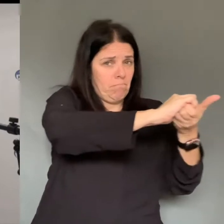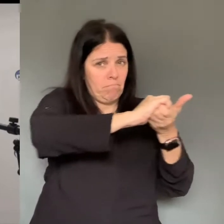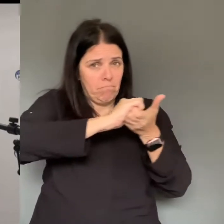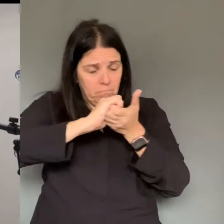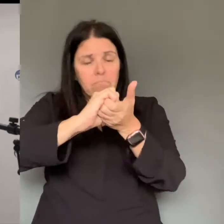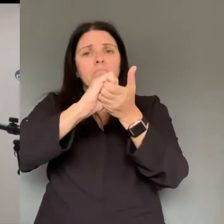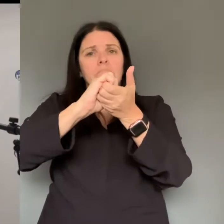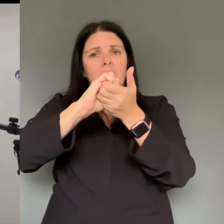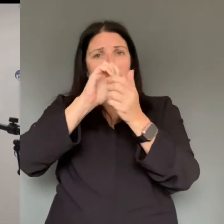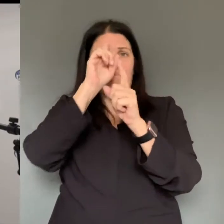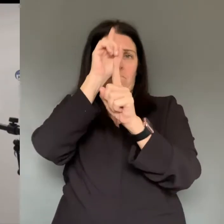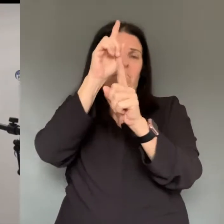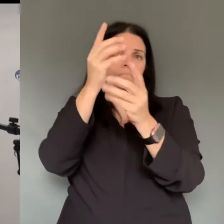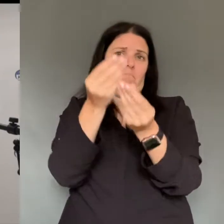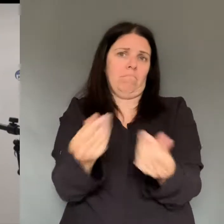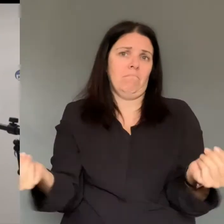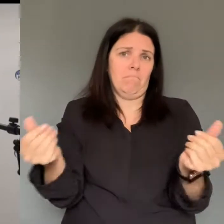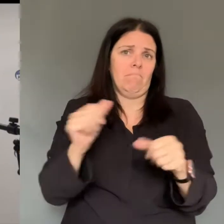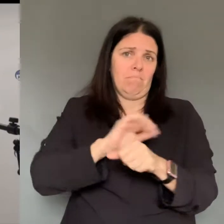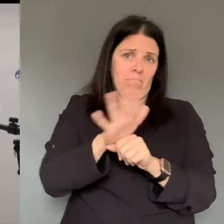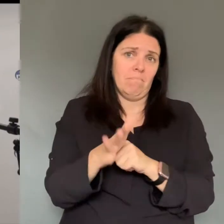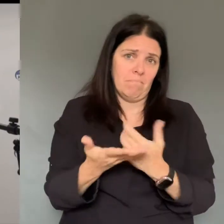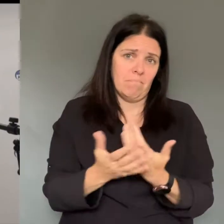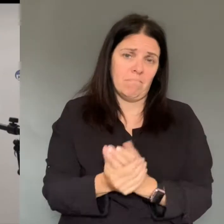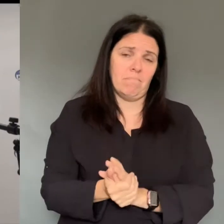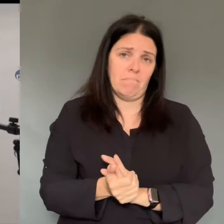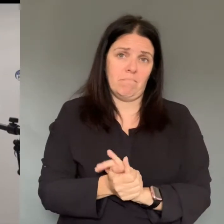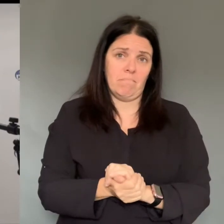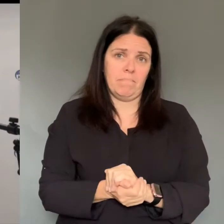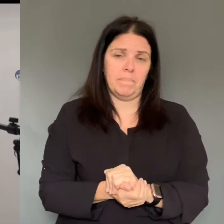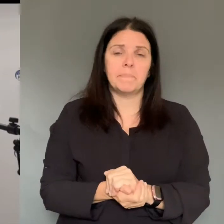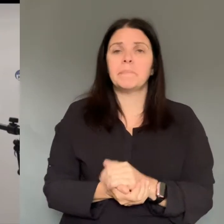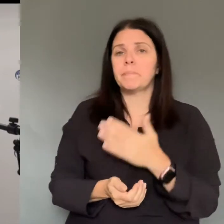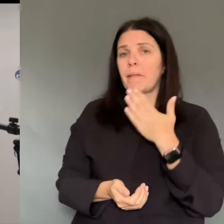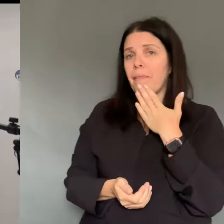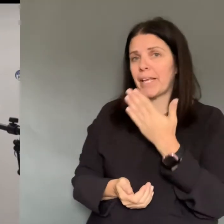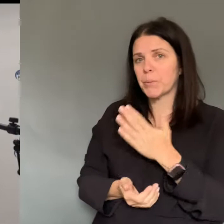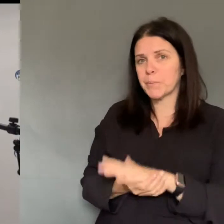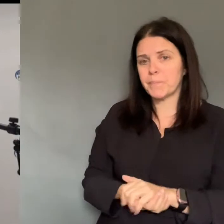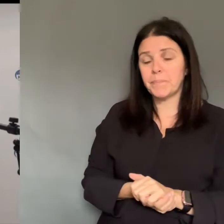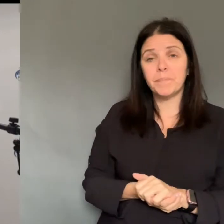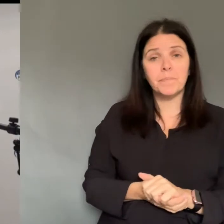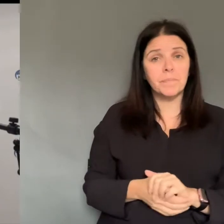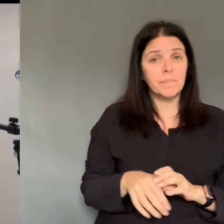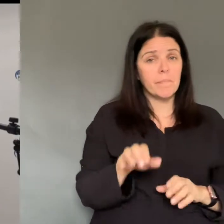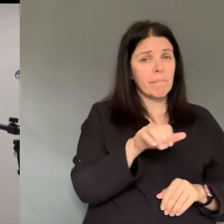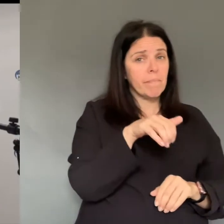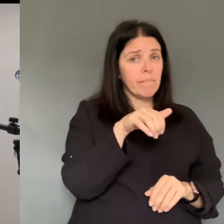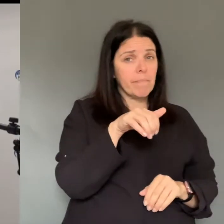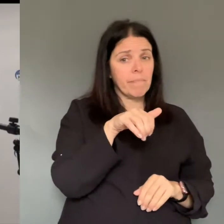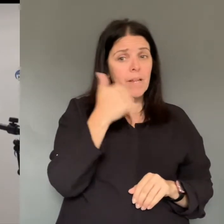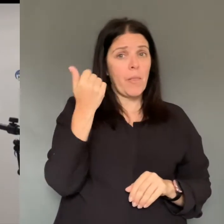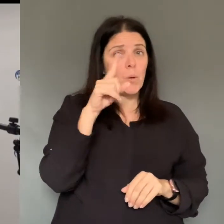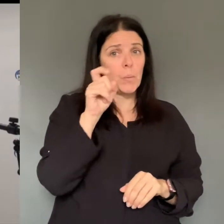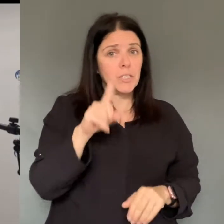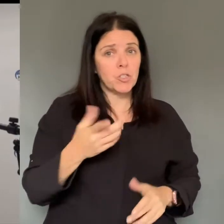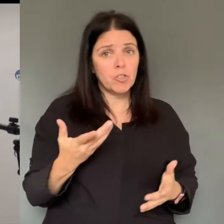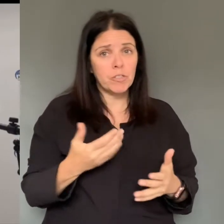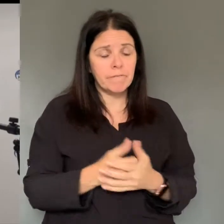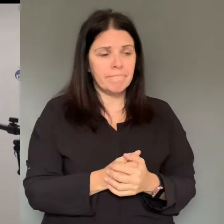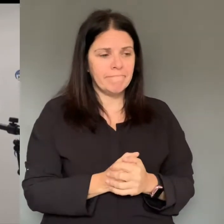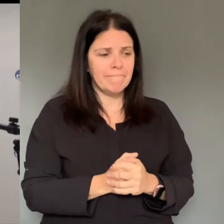spoke about, the Quarantine Act currently makes an exemption for healthcare workers, so they're exempt from the 14 days